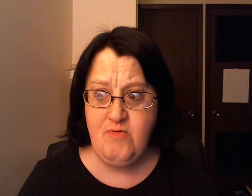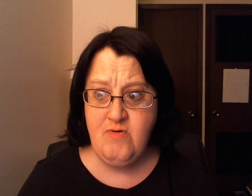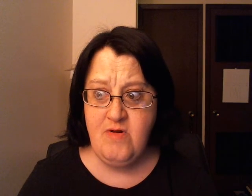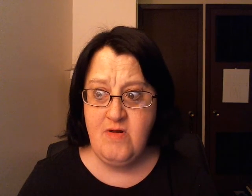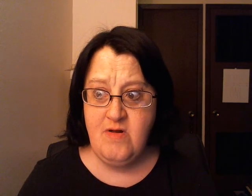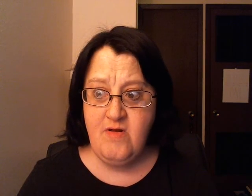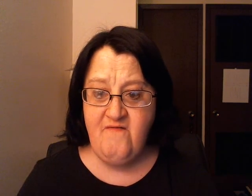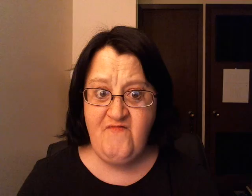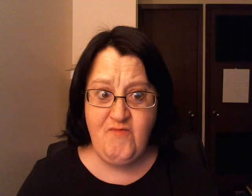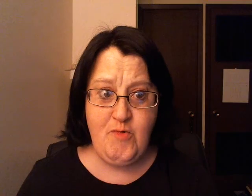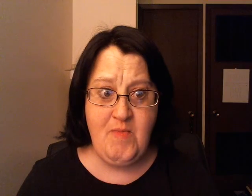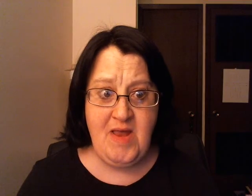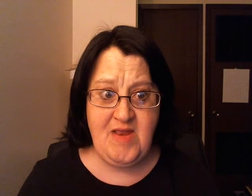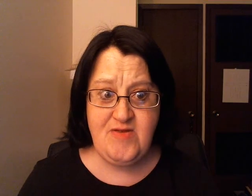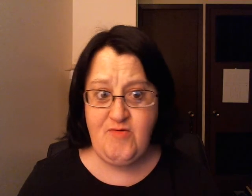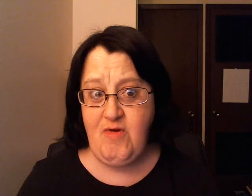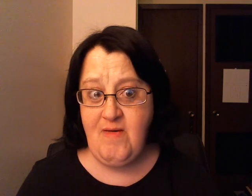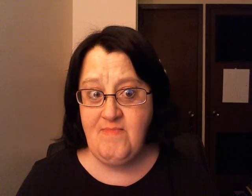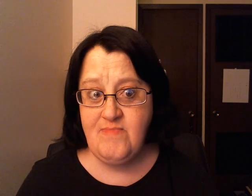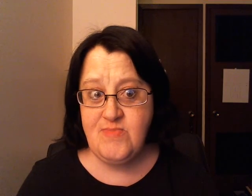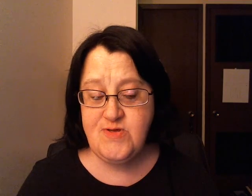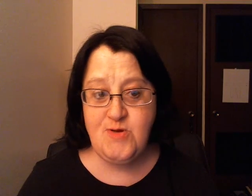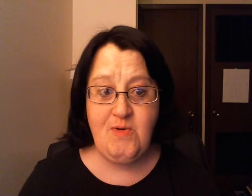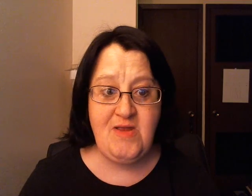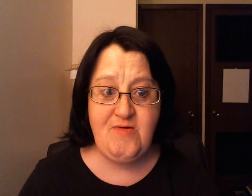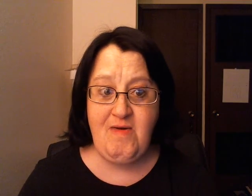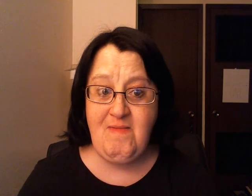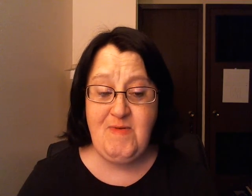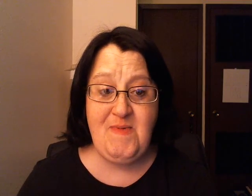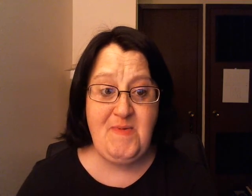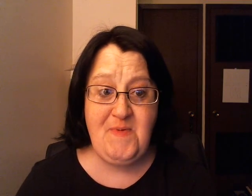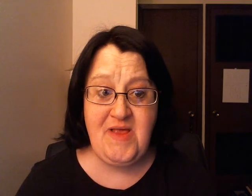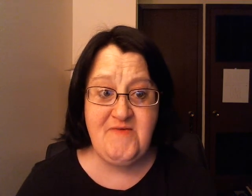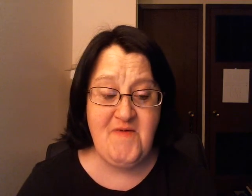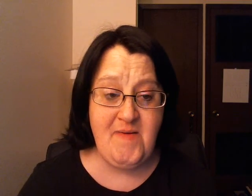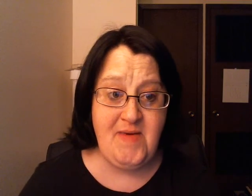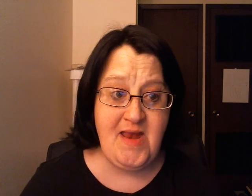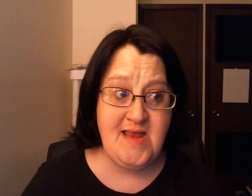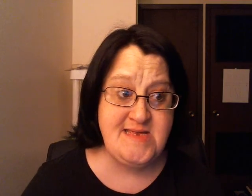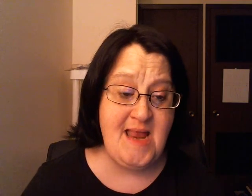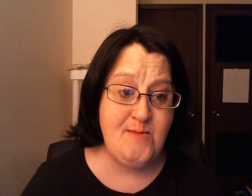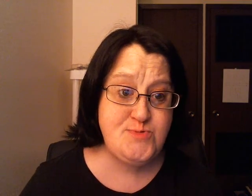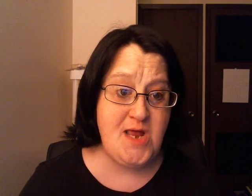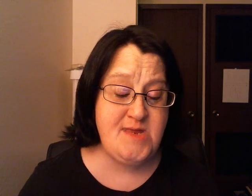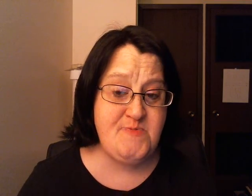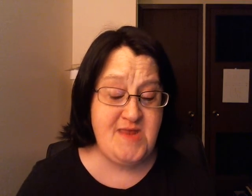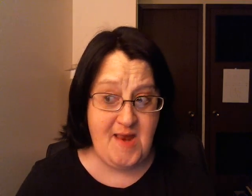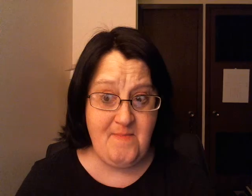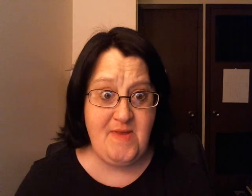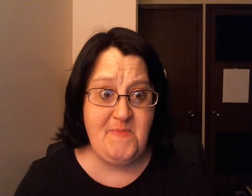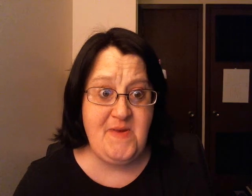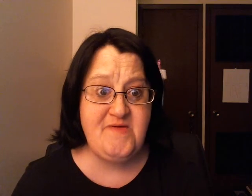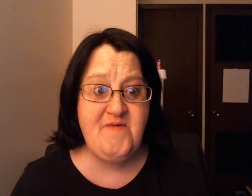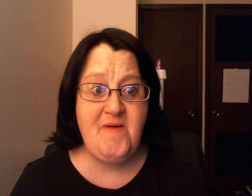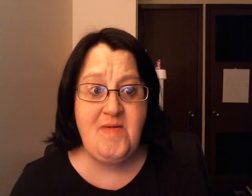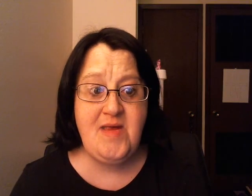through my Instagram. So Instagram is the best place to find me and Snapchat is the second best place to find me.